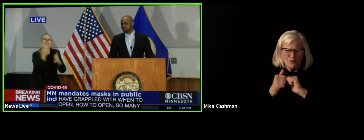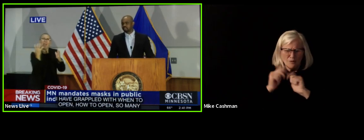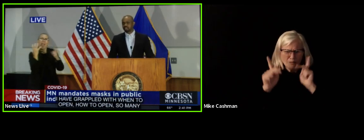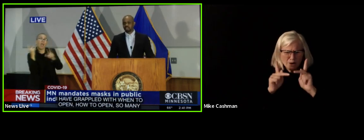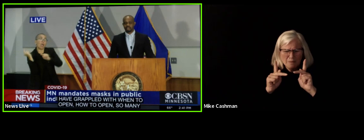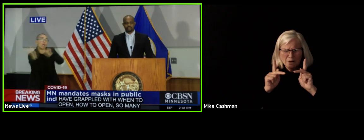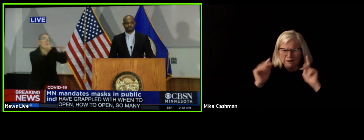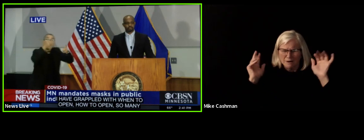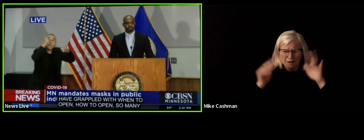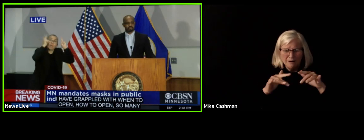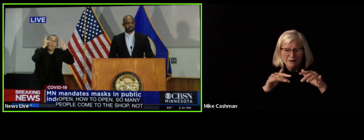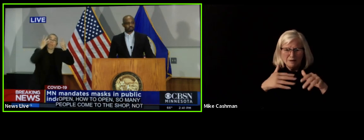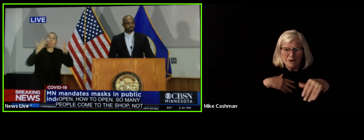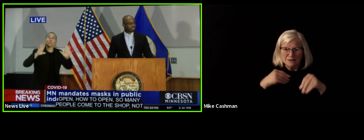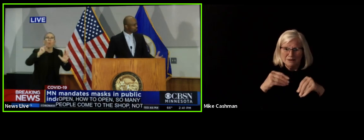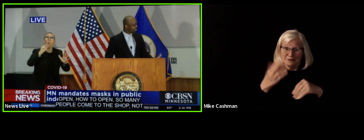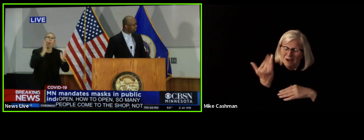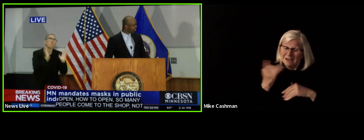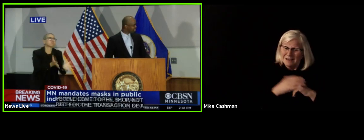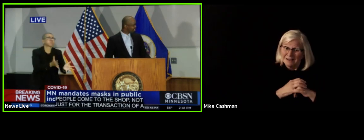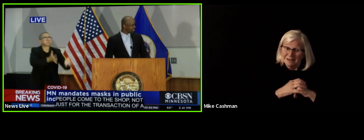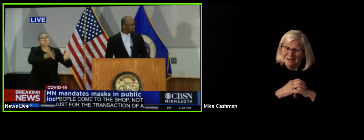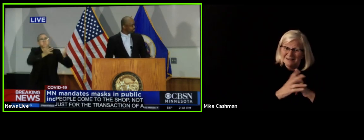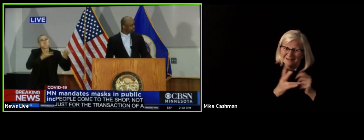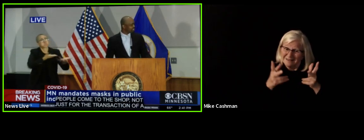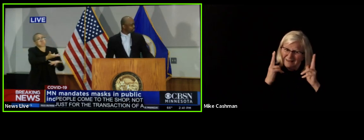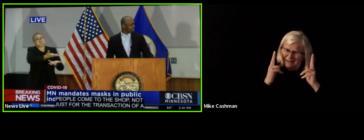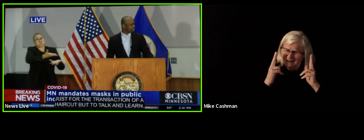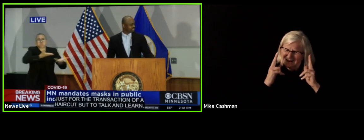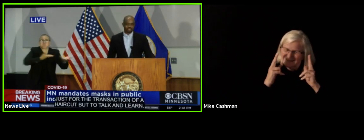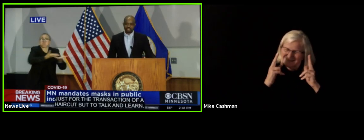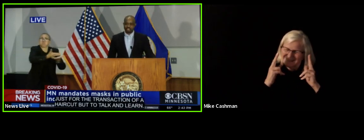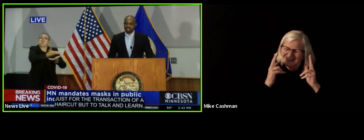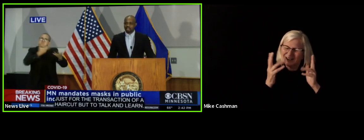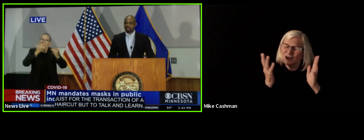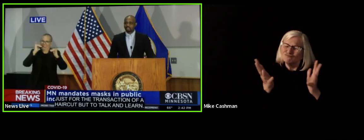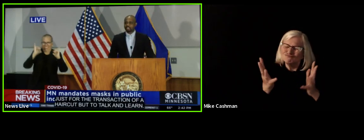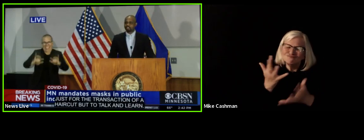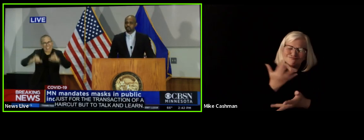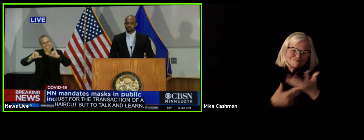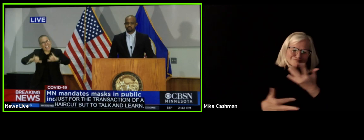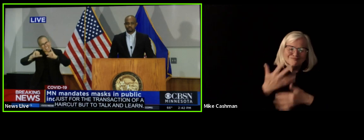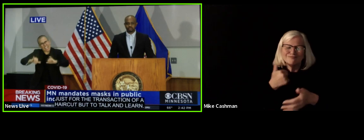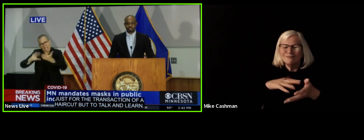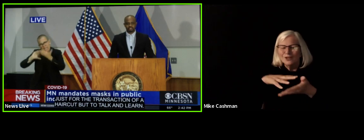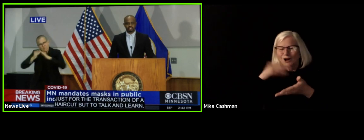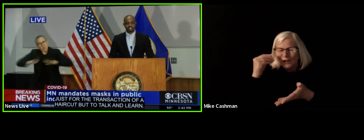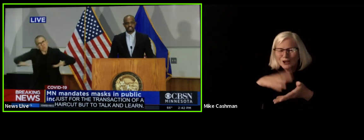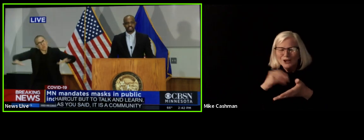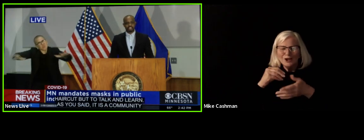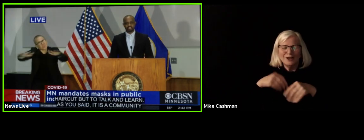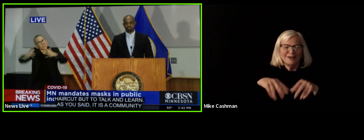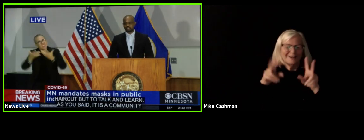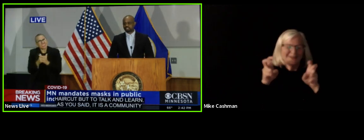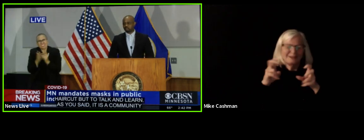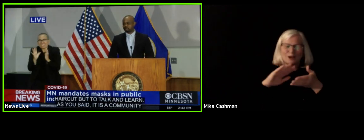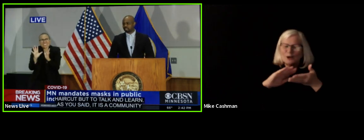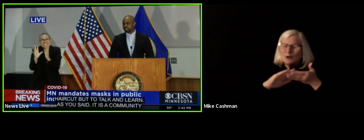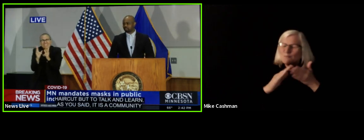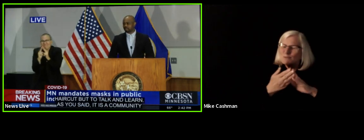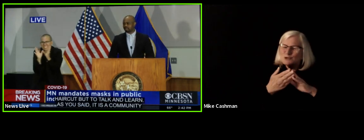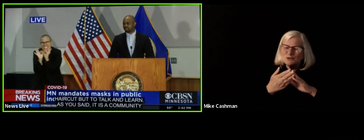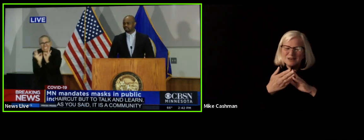learn. As you said, it's a community space. And it's so important. And as much as I